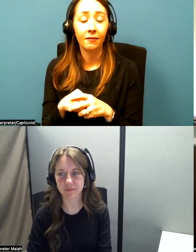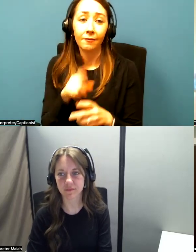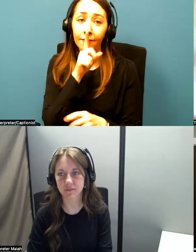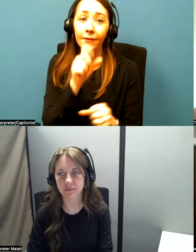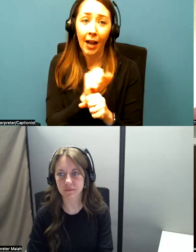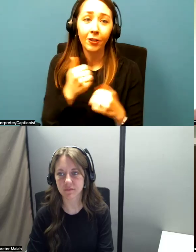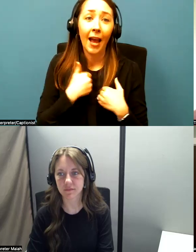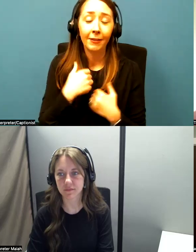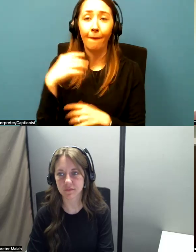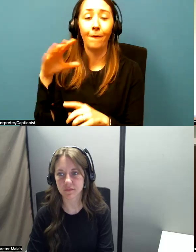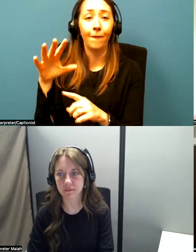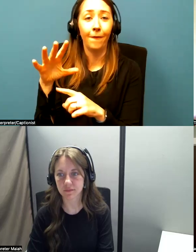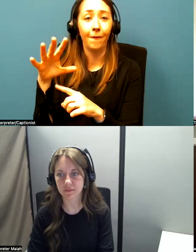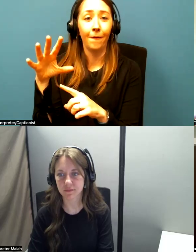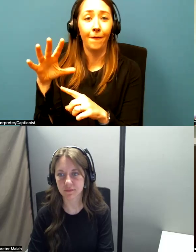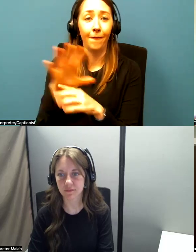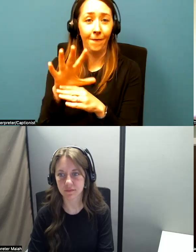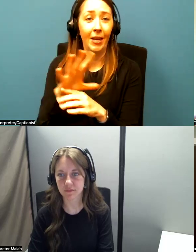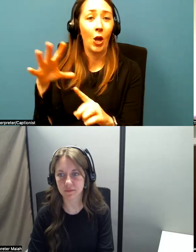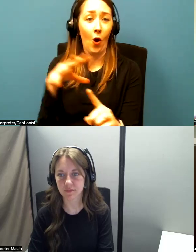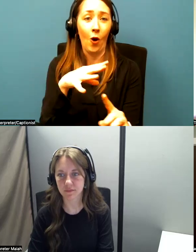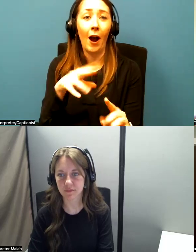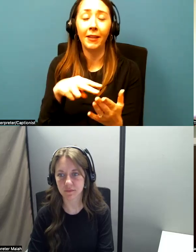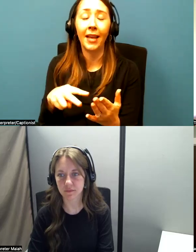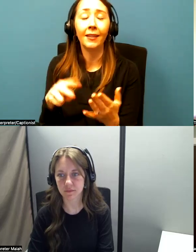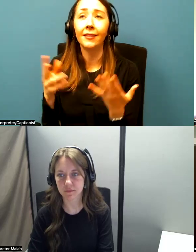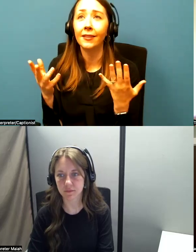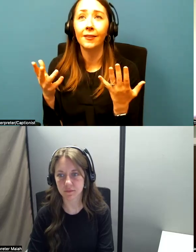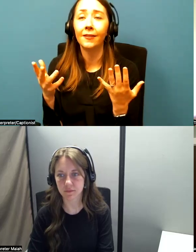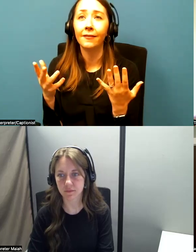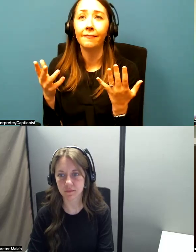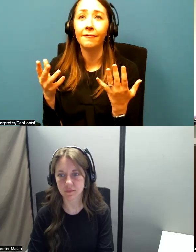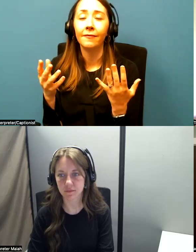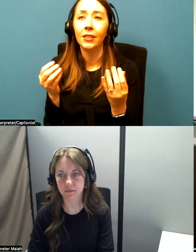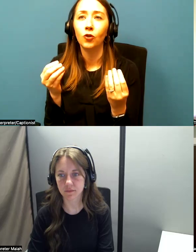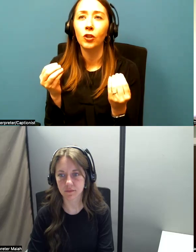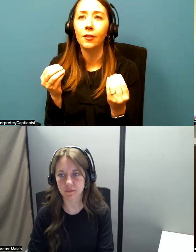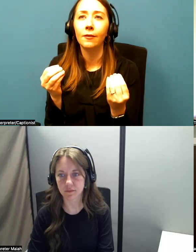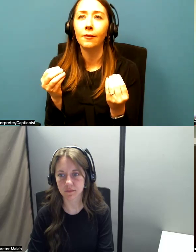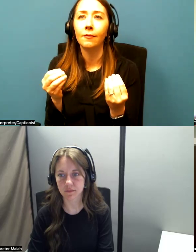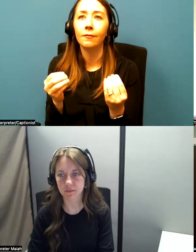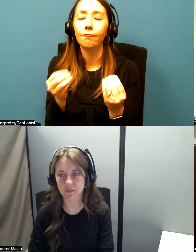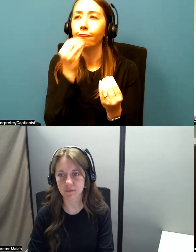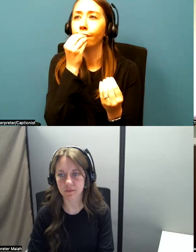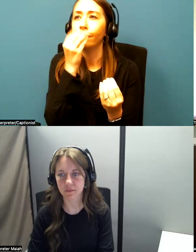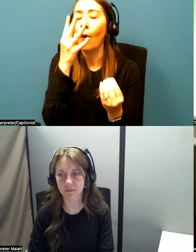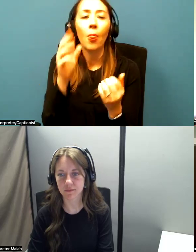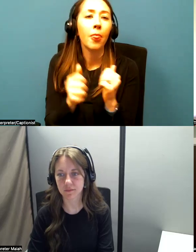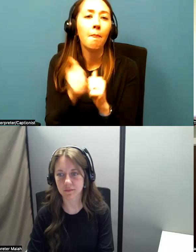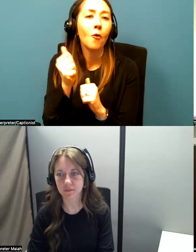some video of, the dancing. It was just the most magical thing. I